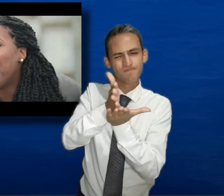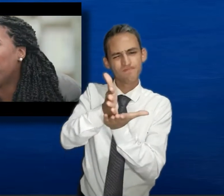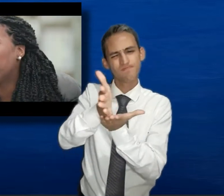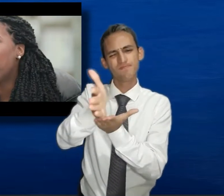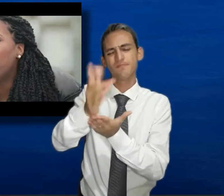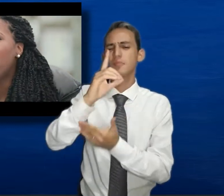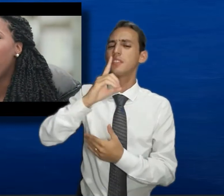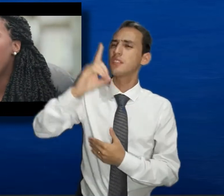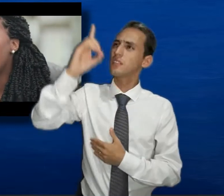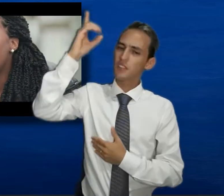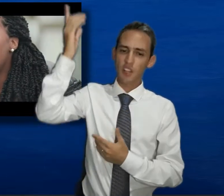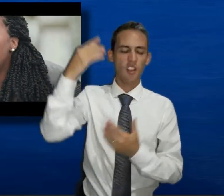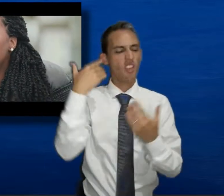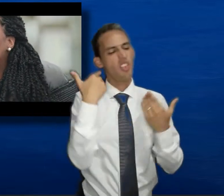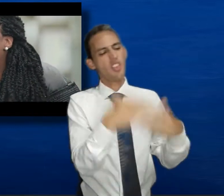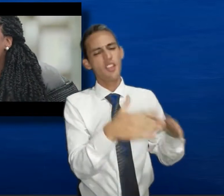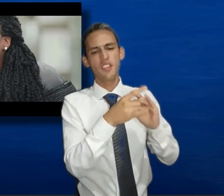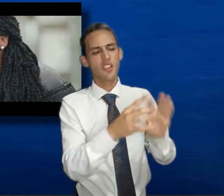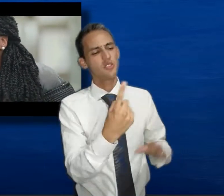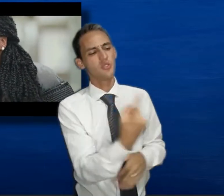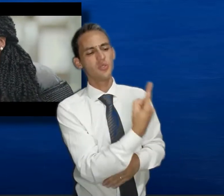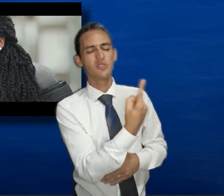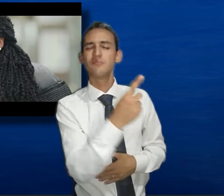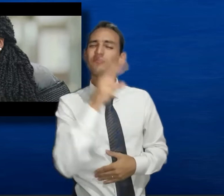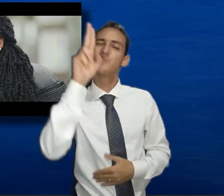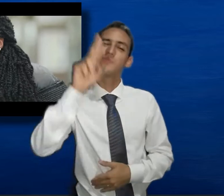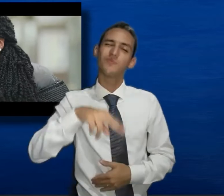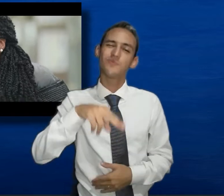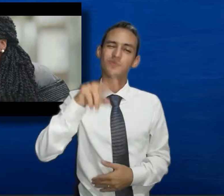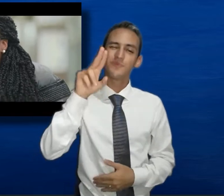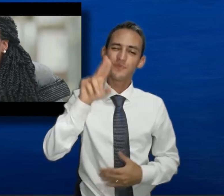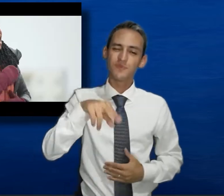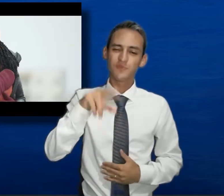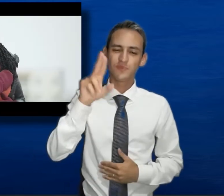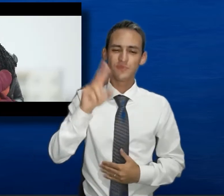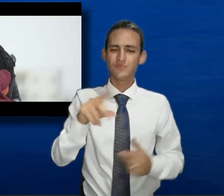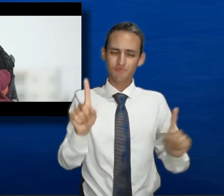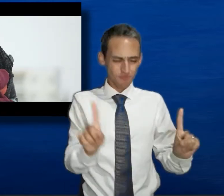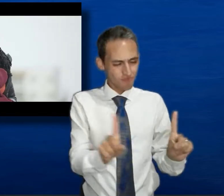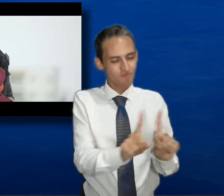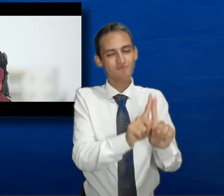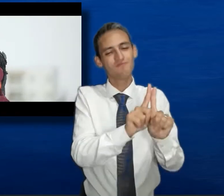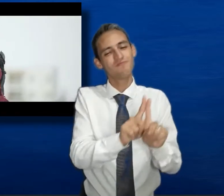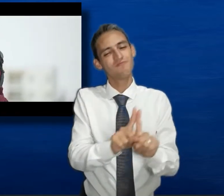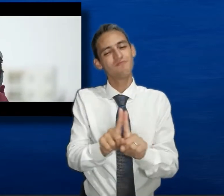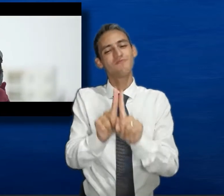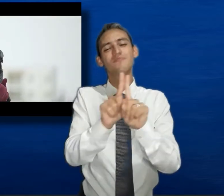Gird up your loins, fresh courage take. Our God